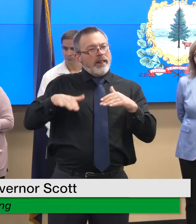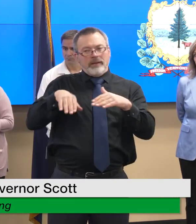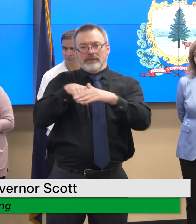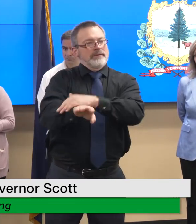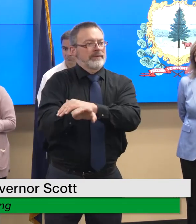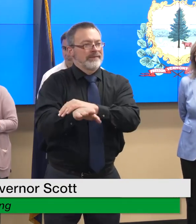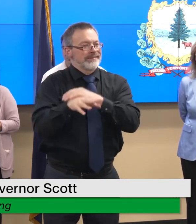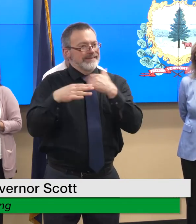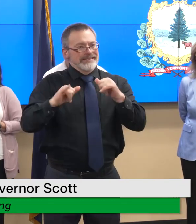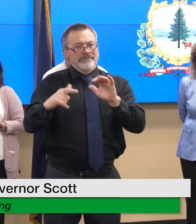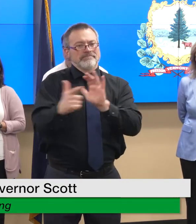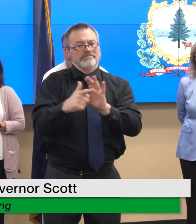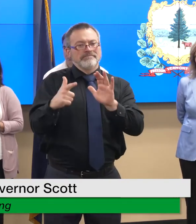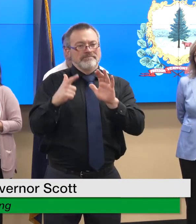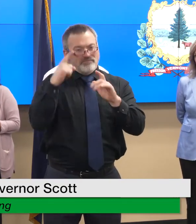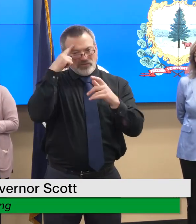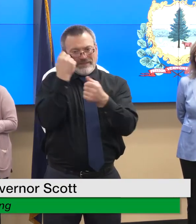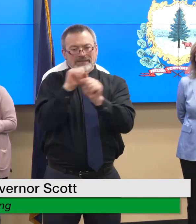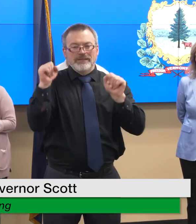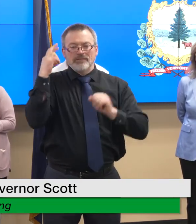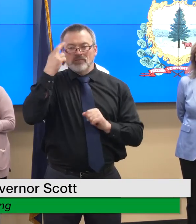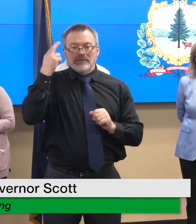Here's what's important right now.